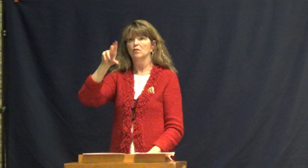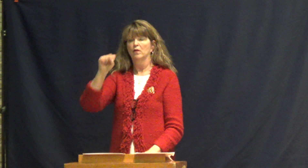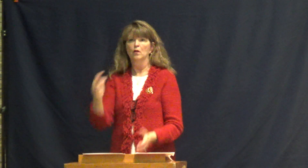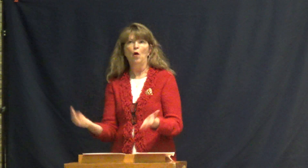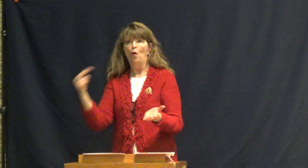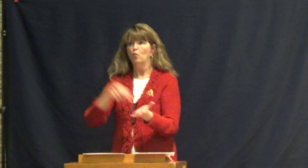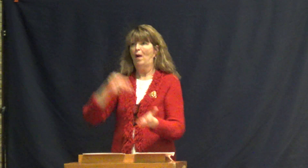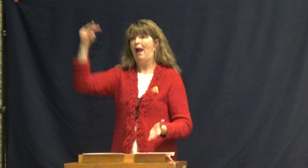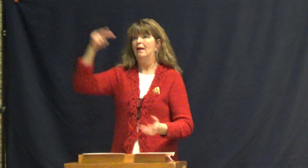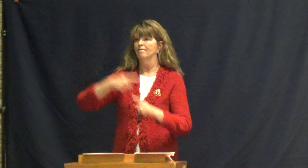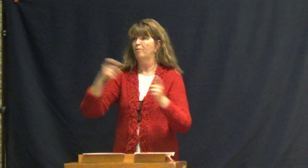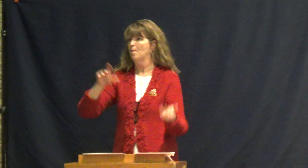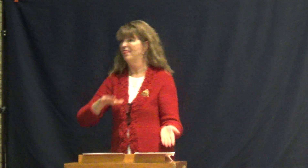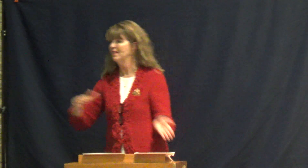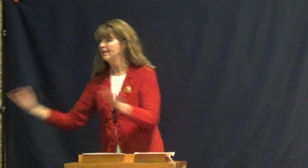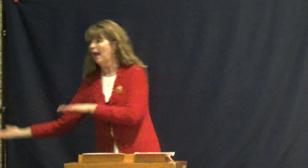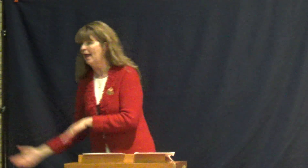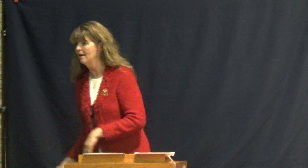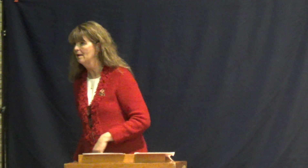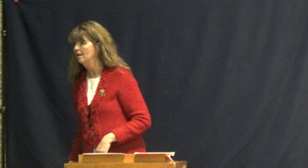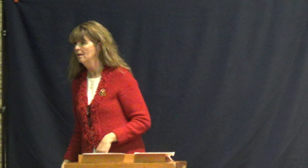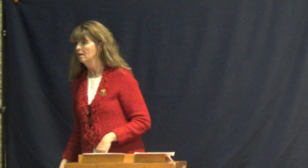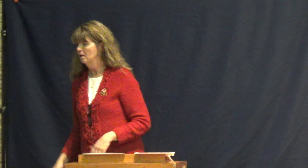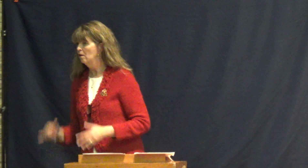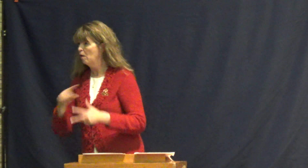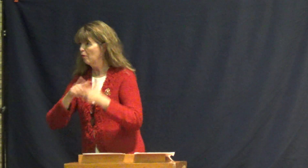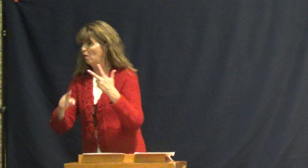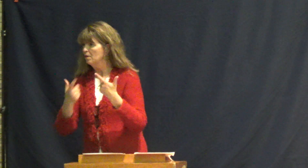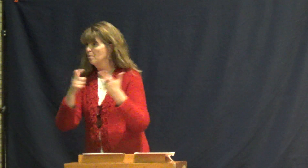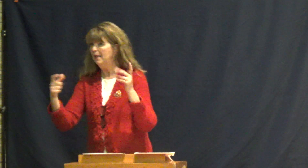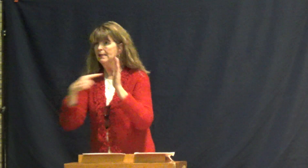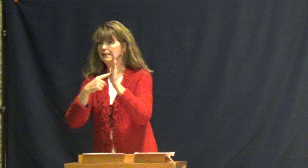or Lazarus being raised from the dead.